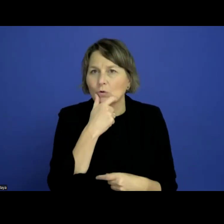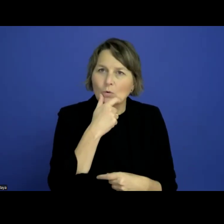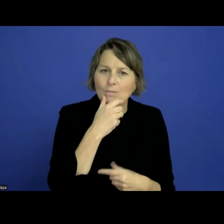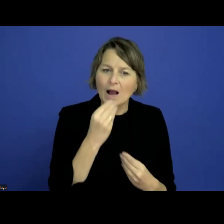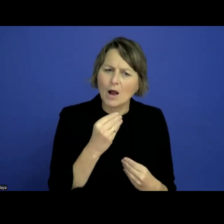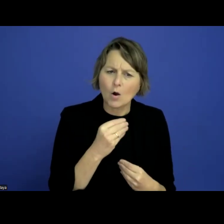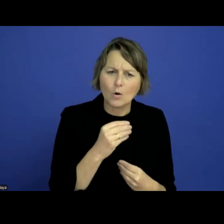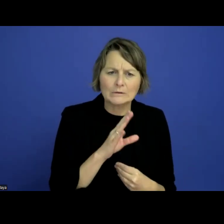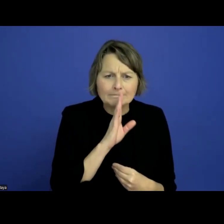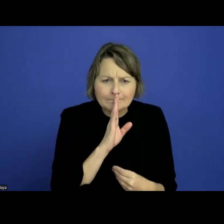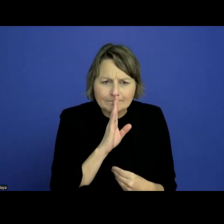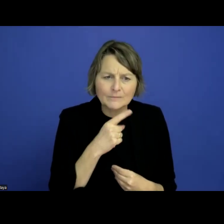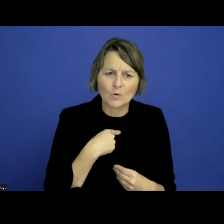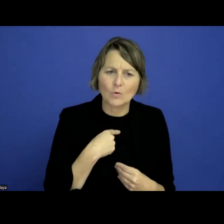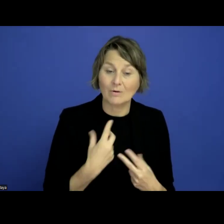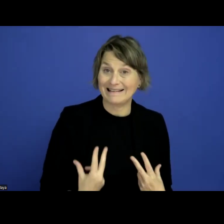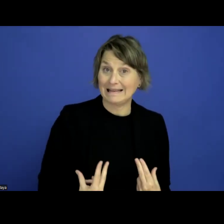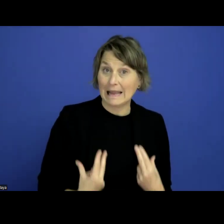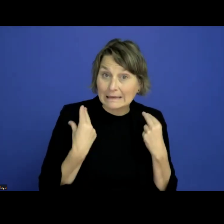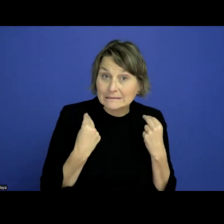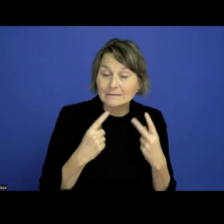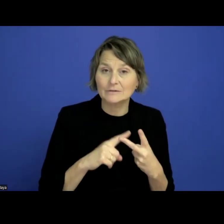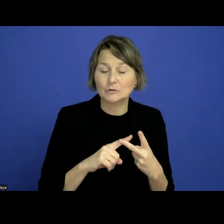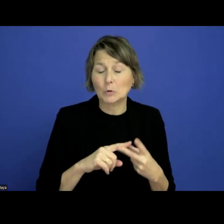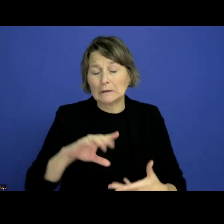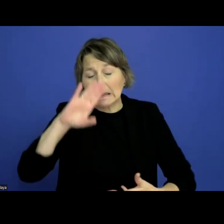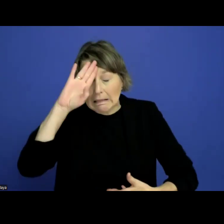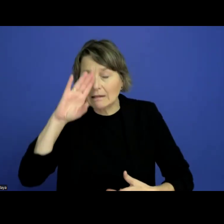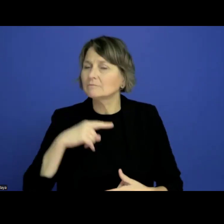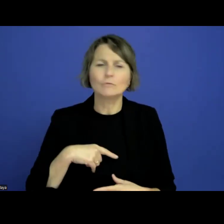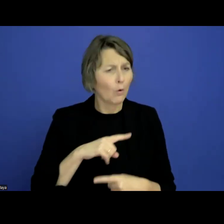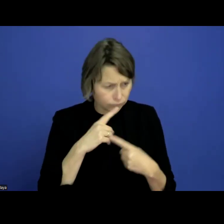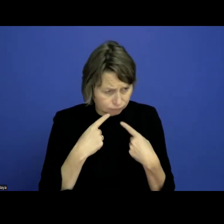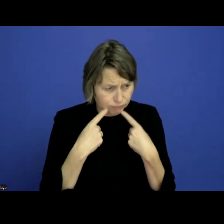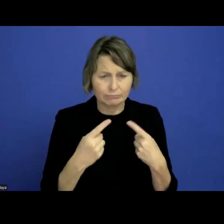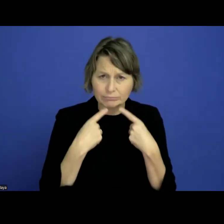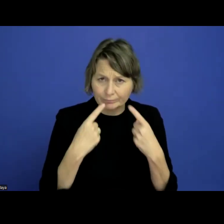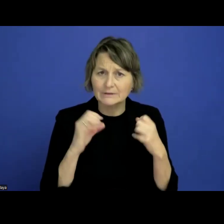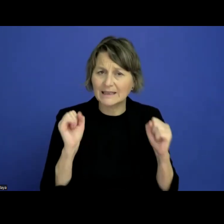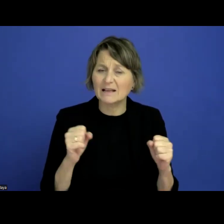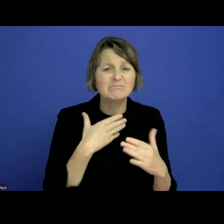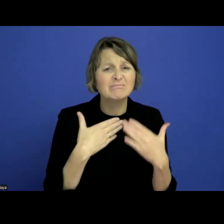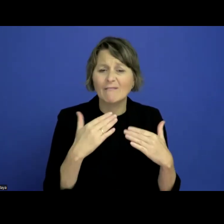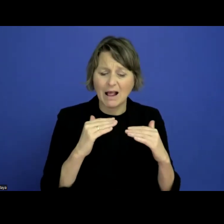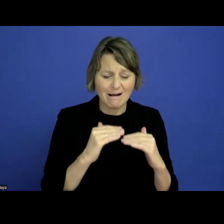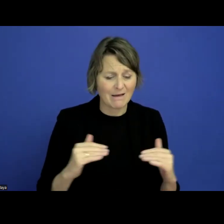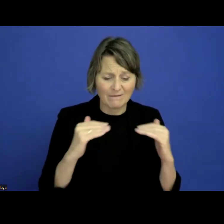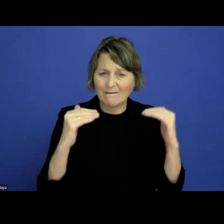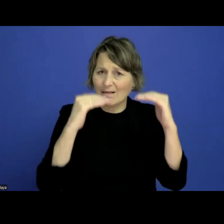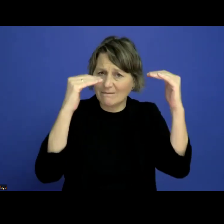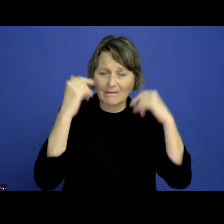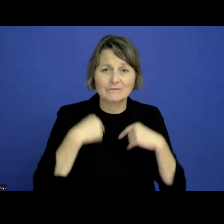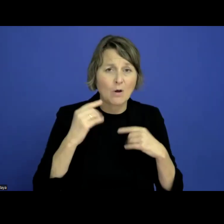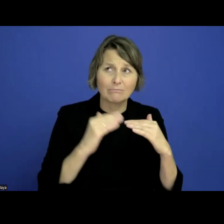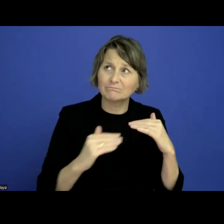and based on testimonies of employees from all level of the companies, from the bottom to